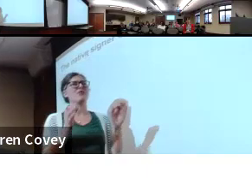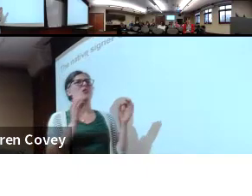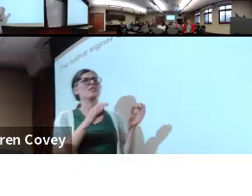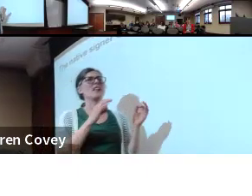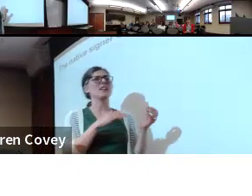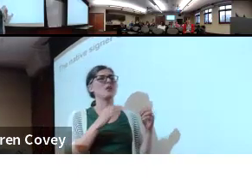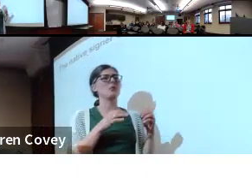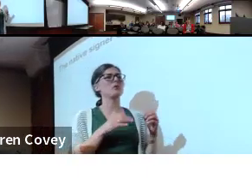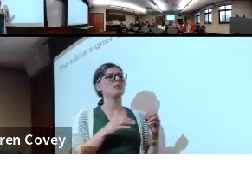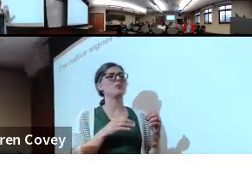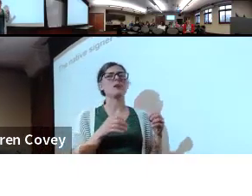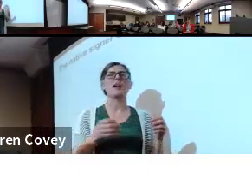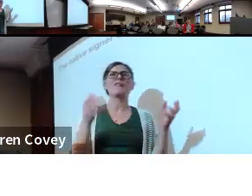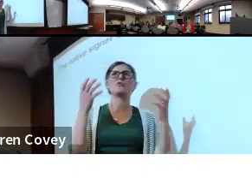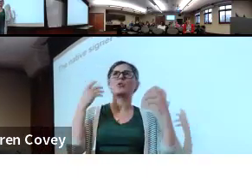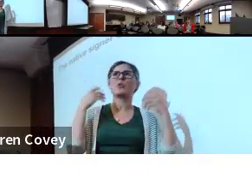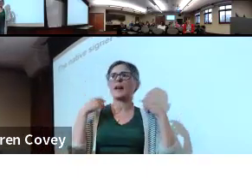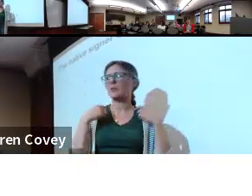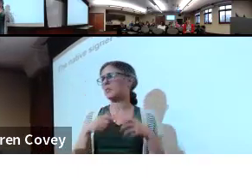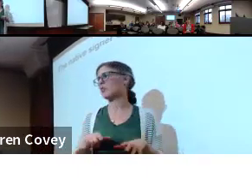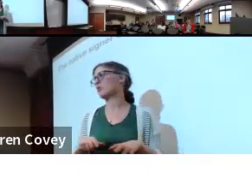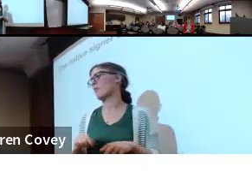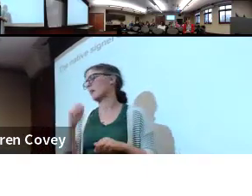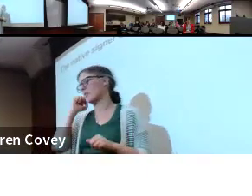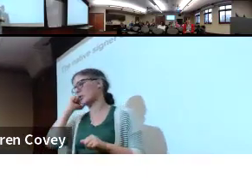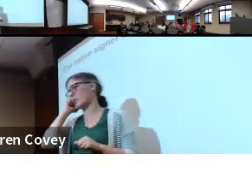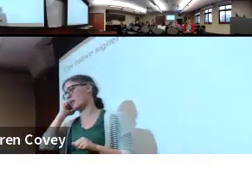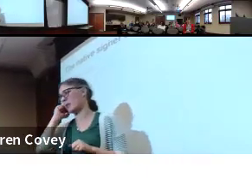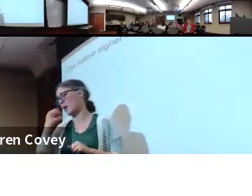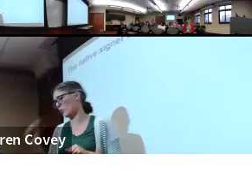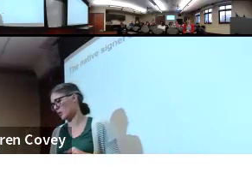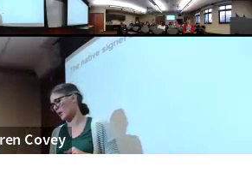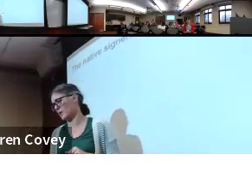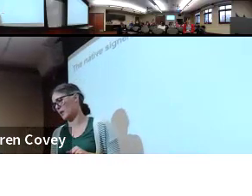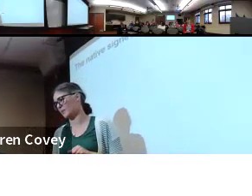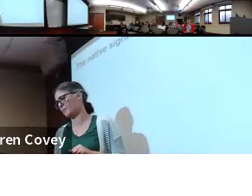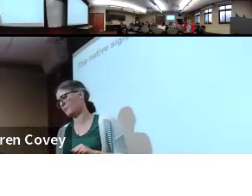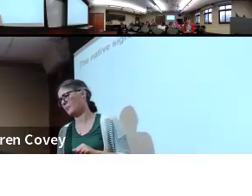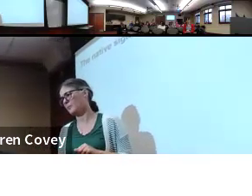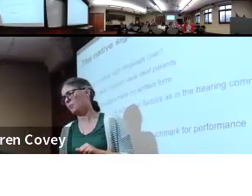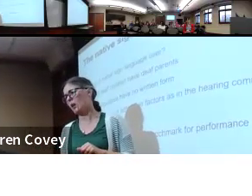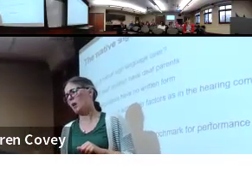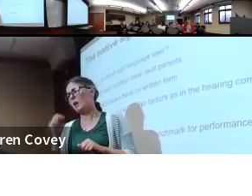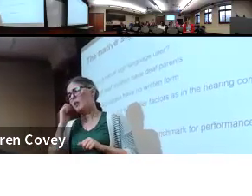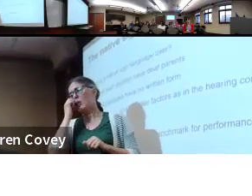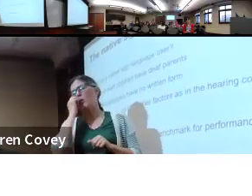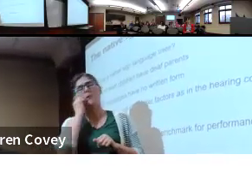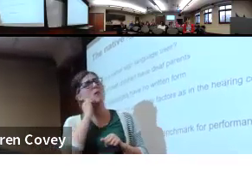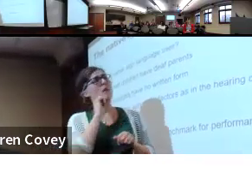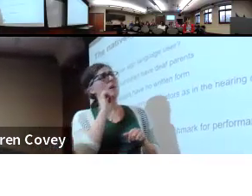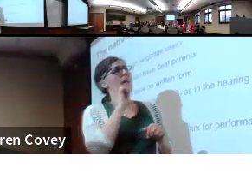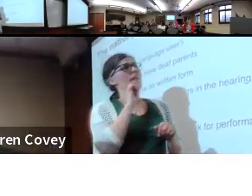out that for the signing community, we have to look at some additional complications when we're thinking about who's a native signer.